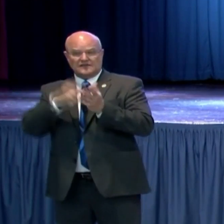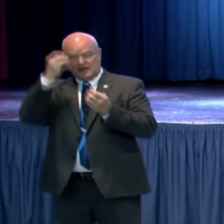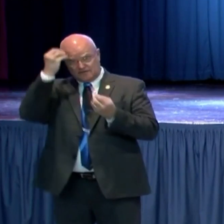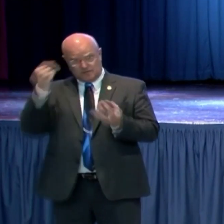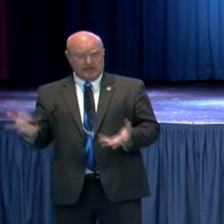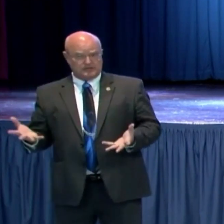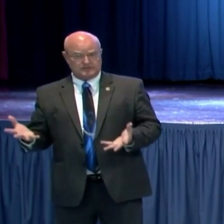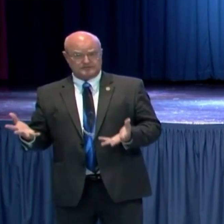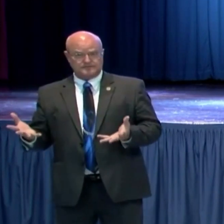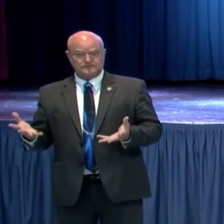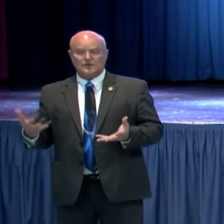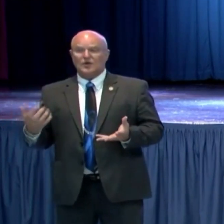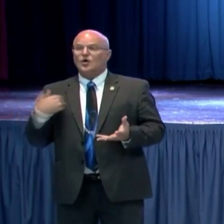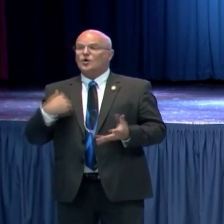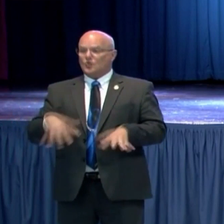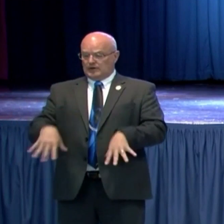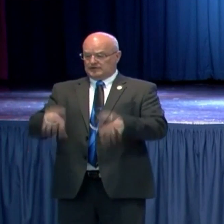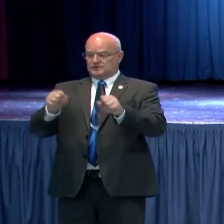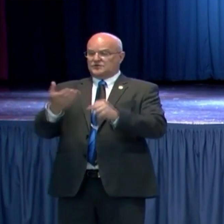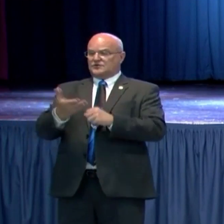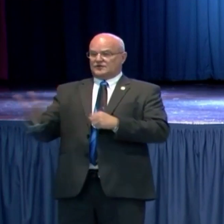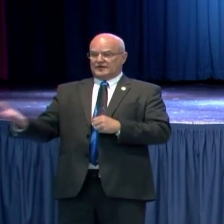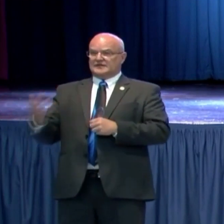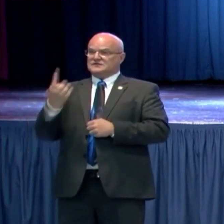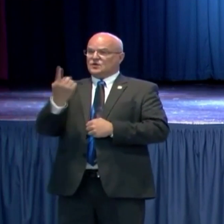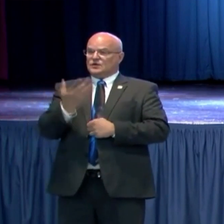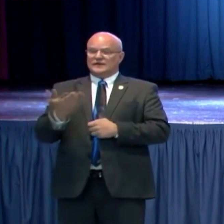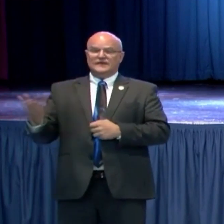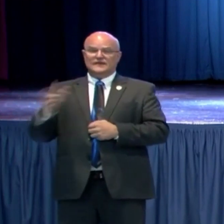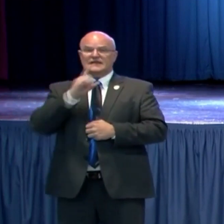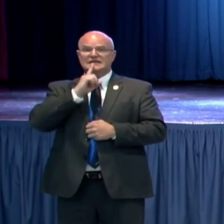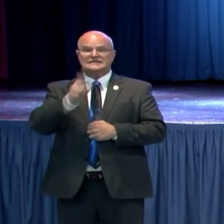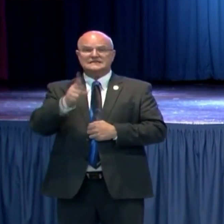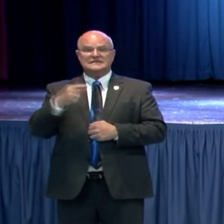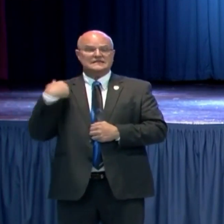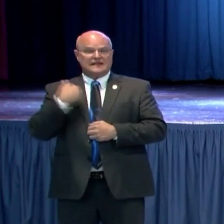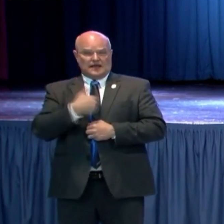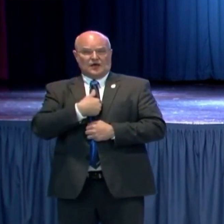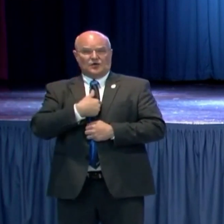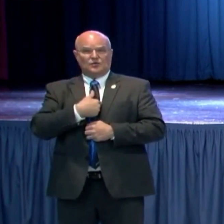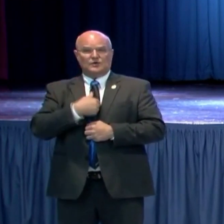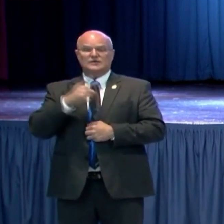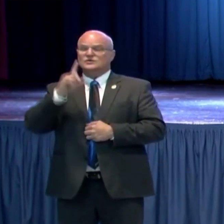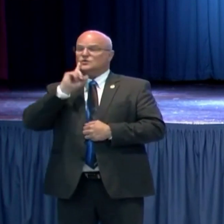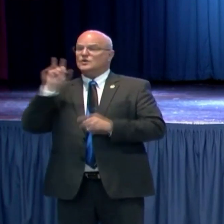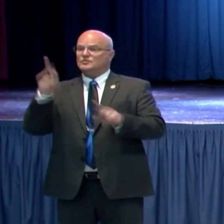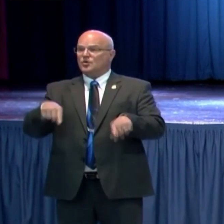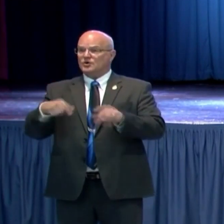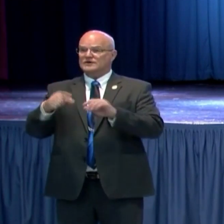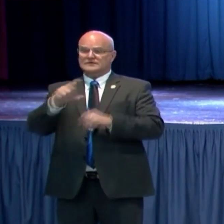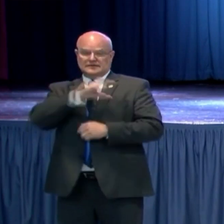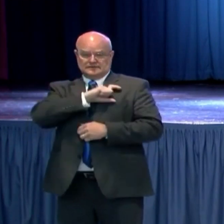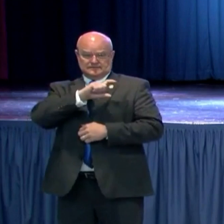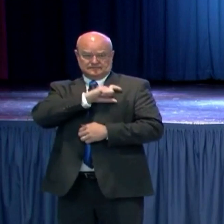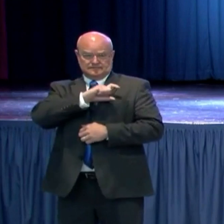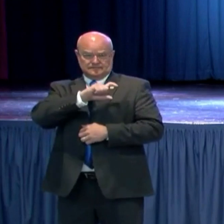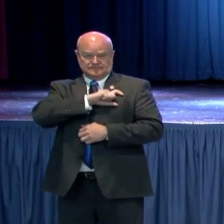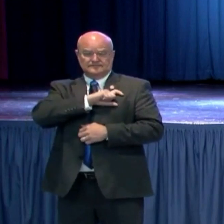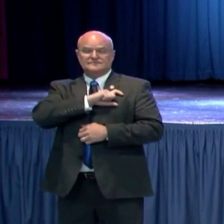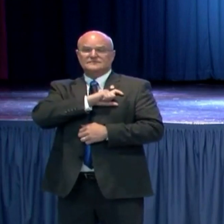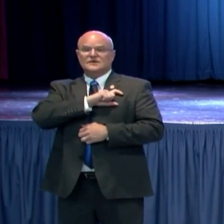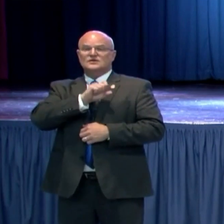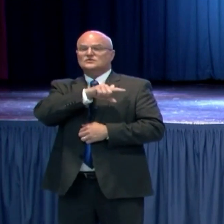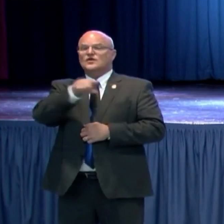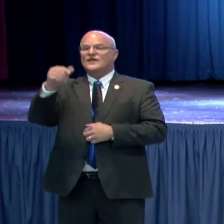identification. We took those steps. As one of those steps is that we do report it to law enforcement so